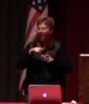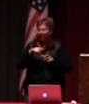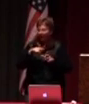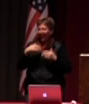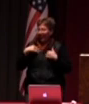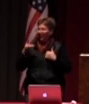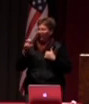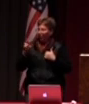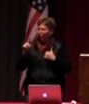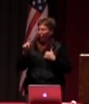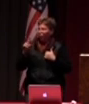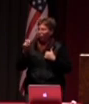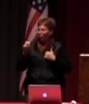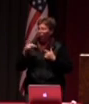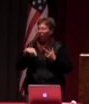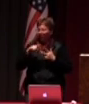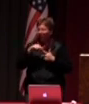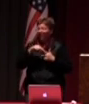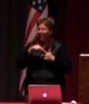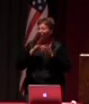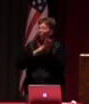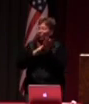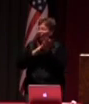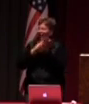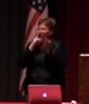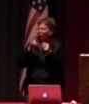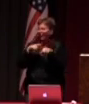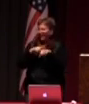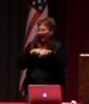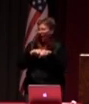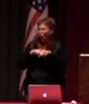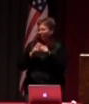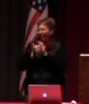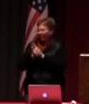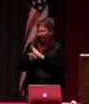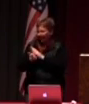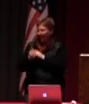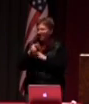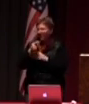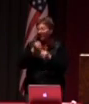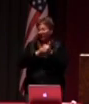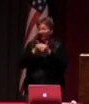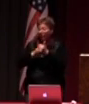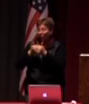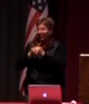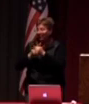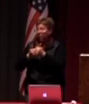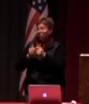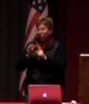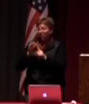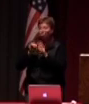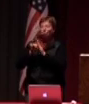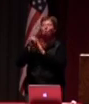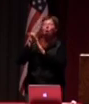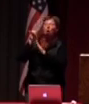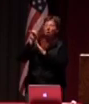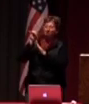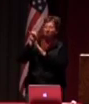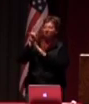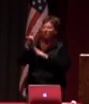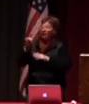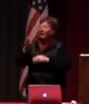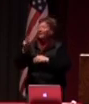virtue. They were also praised fulsomely for their natural abilities. They were each, incidentally, unusually tall and strong. Peter the Great